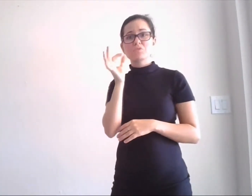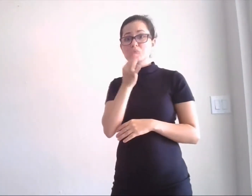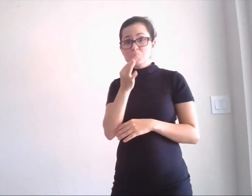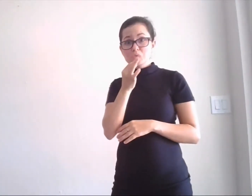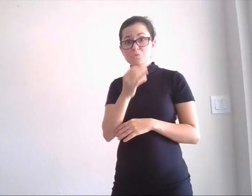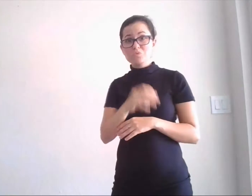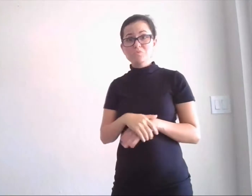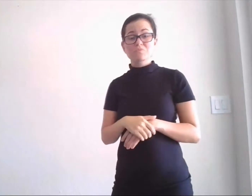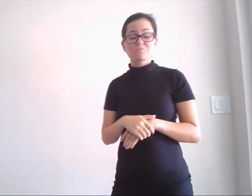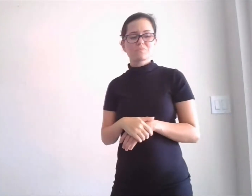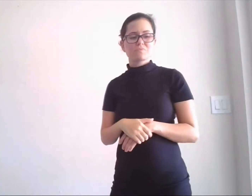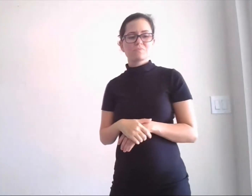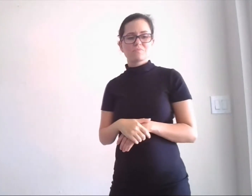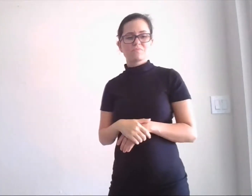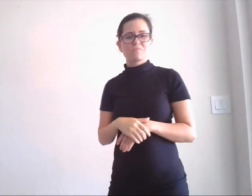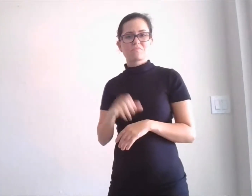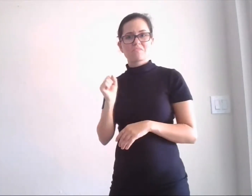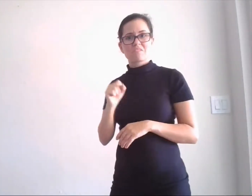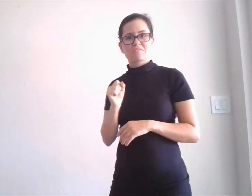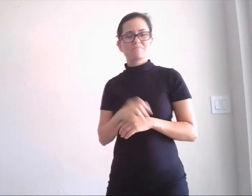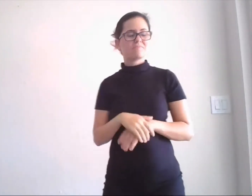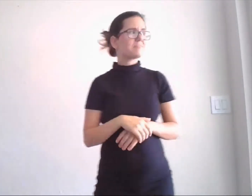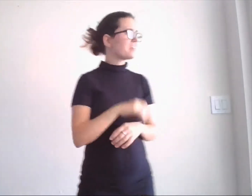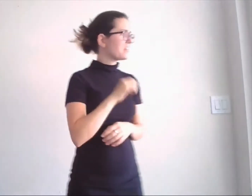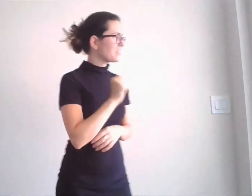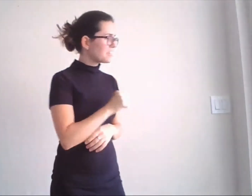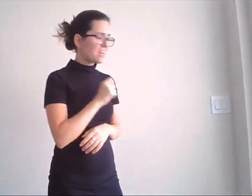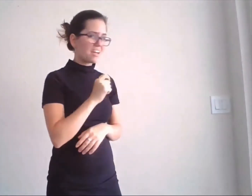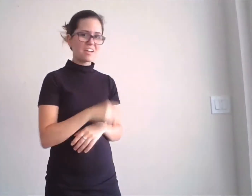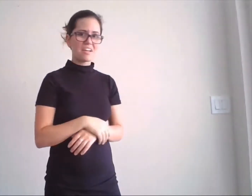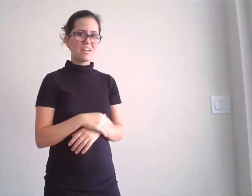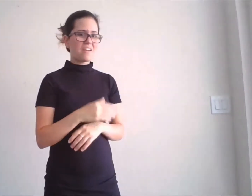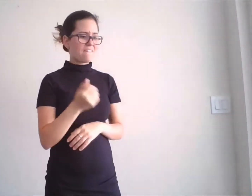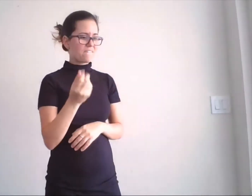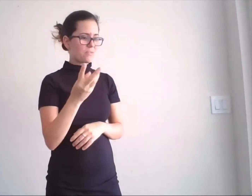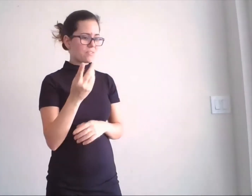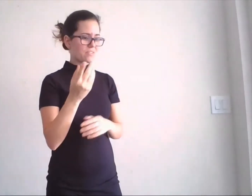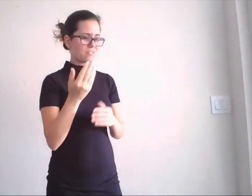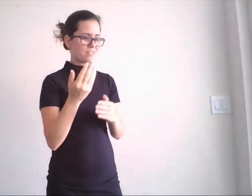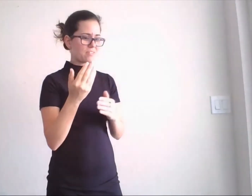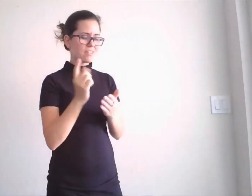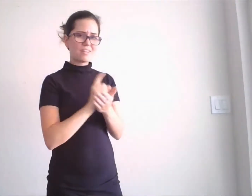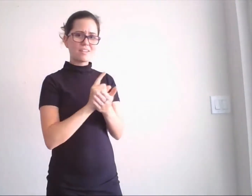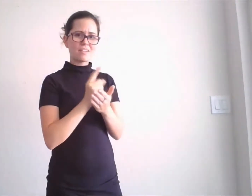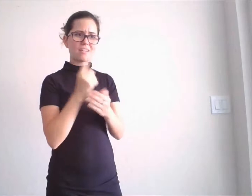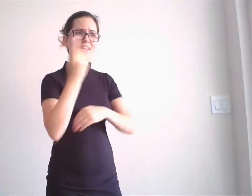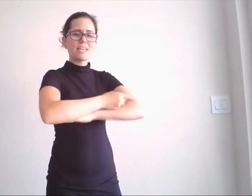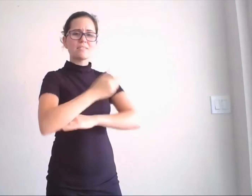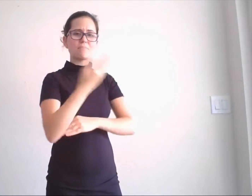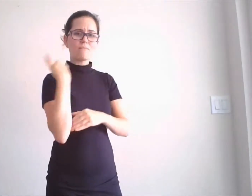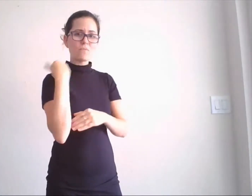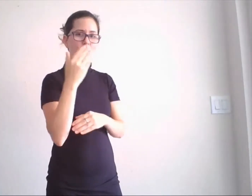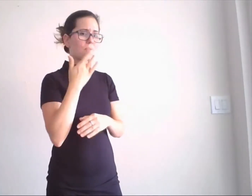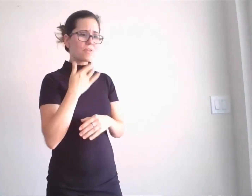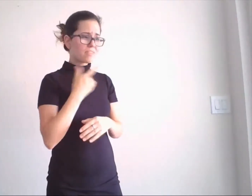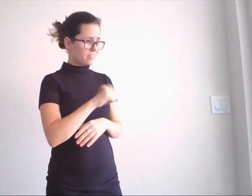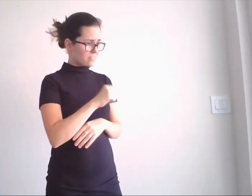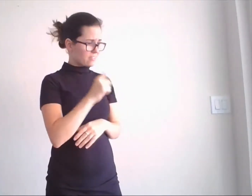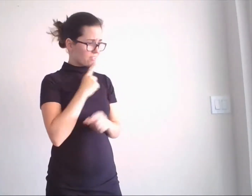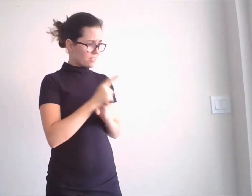It means more now, though, because 41, man. October 11th it's a lot more to hopeless June 1st, we're not the same age. And then from June 1st to